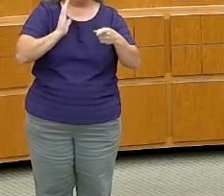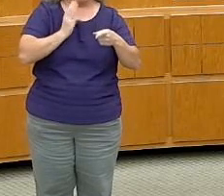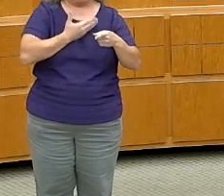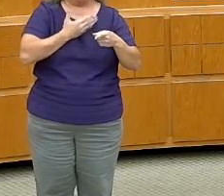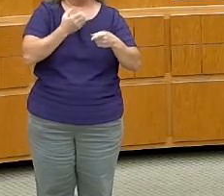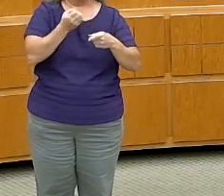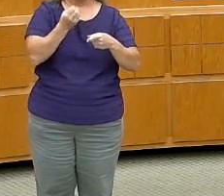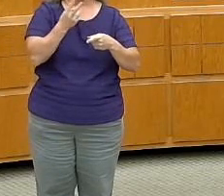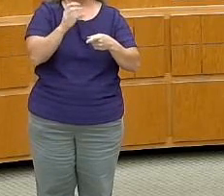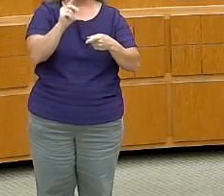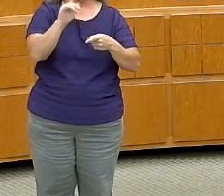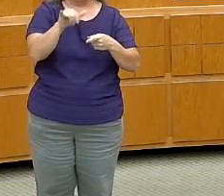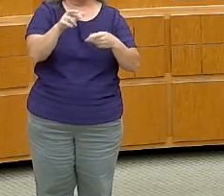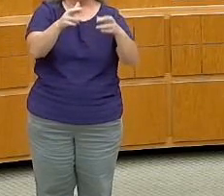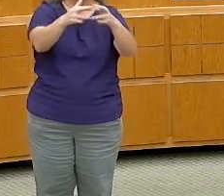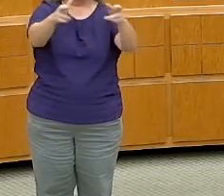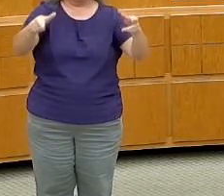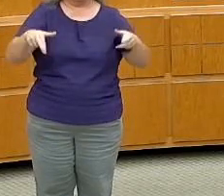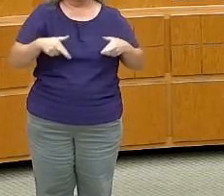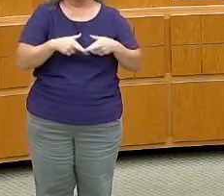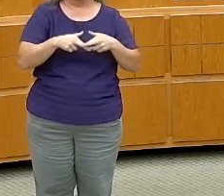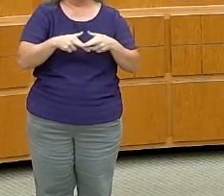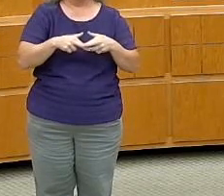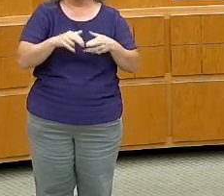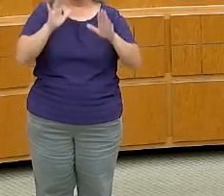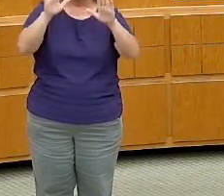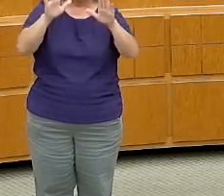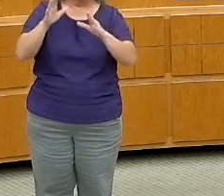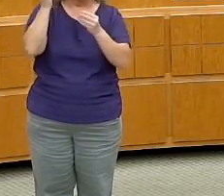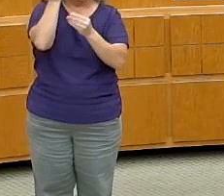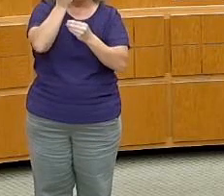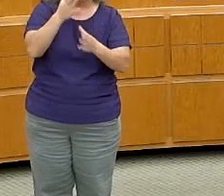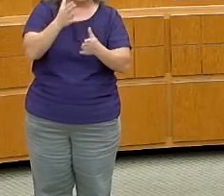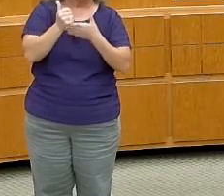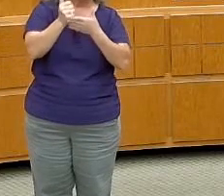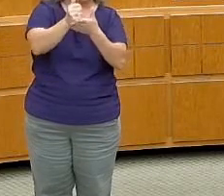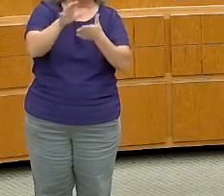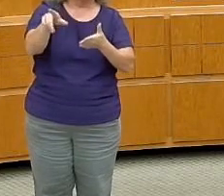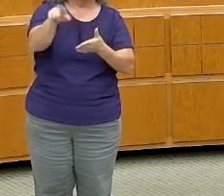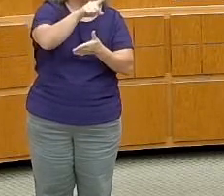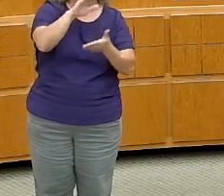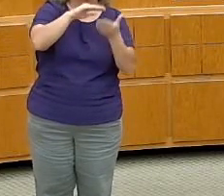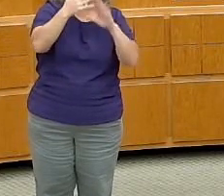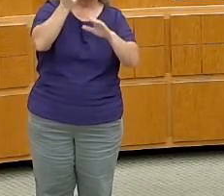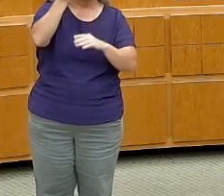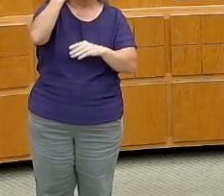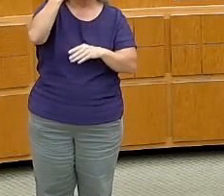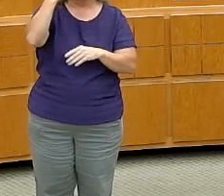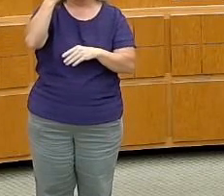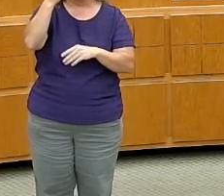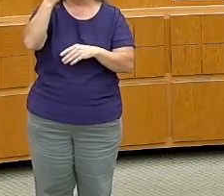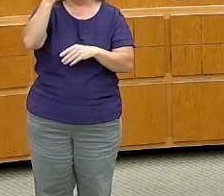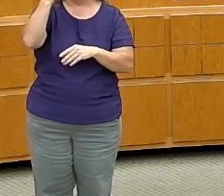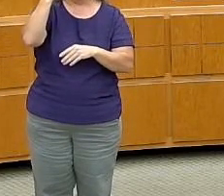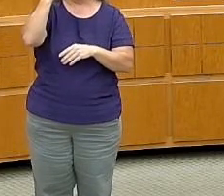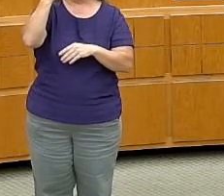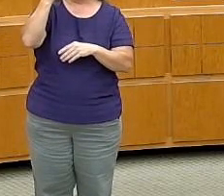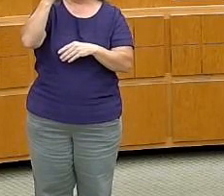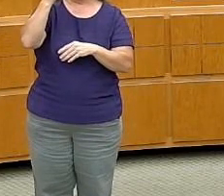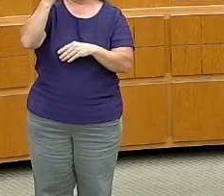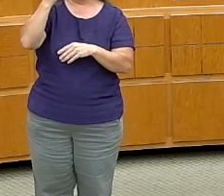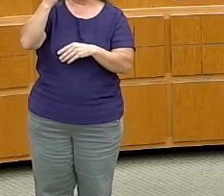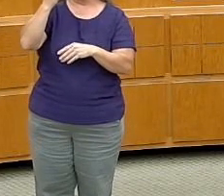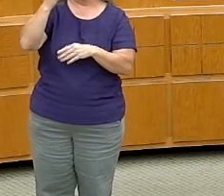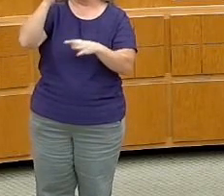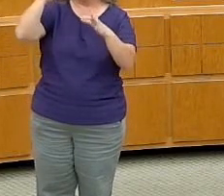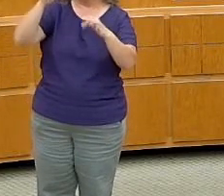bend. This is exceptional information. It's to help the community understand why orders are put in place